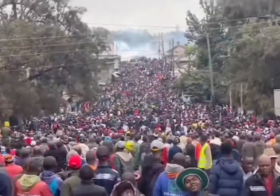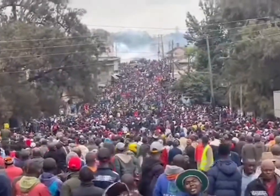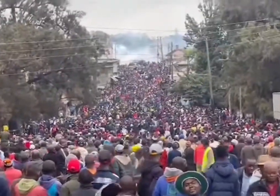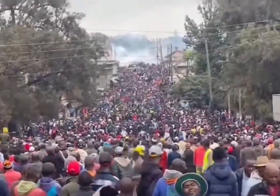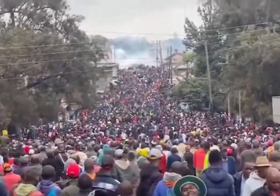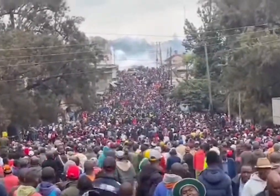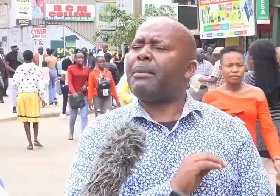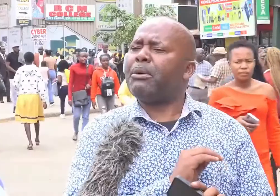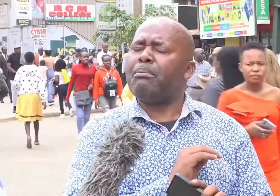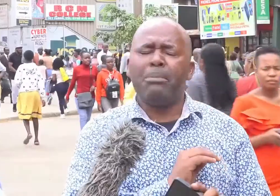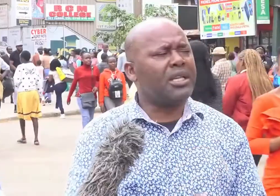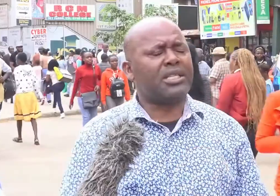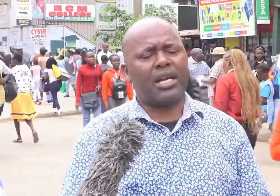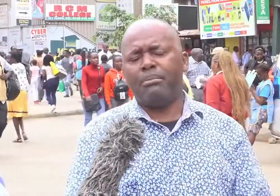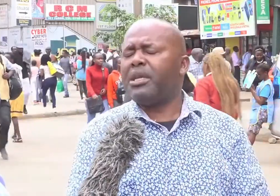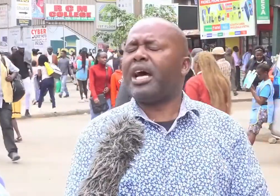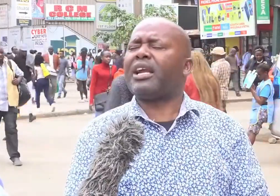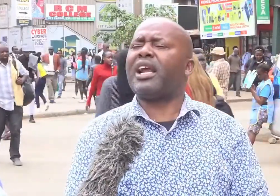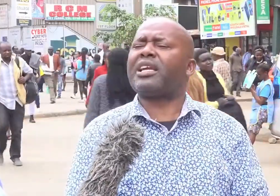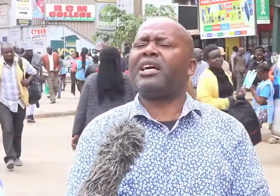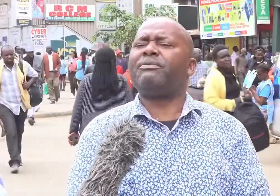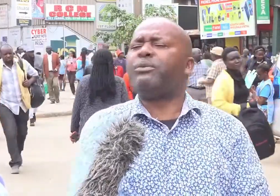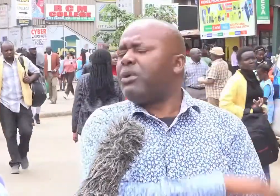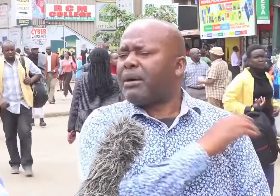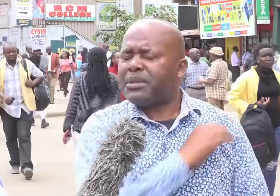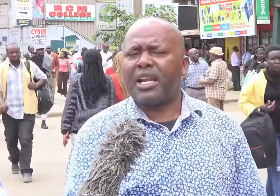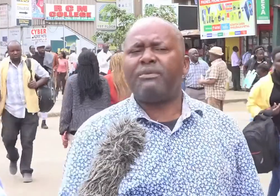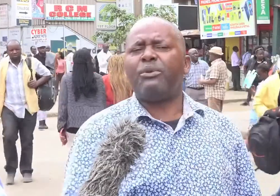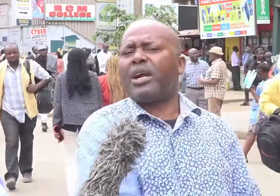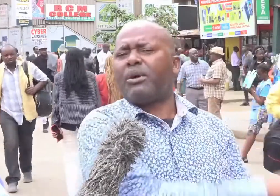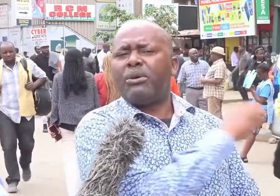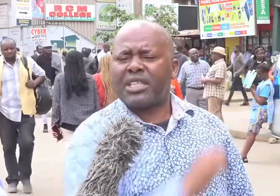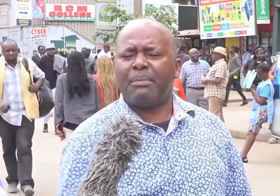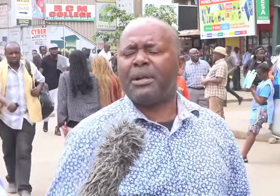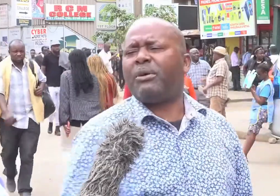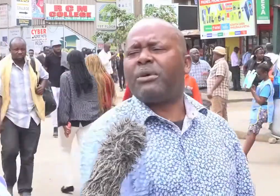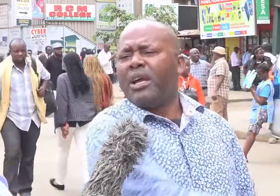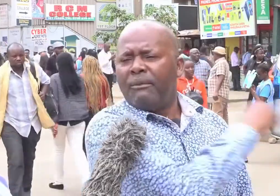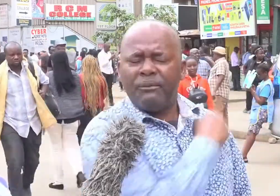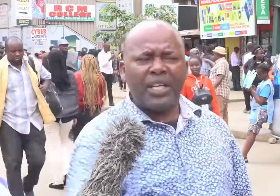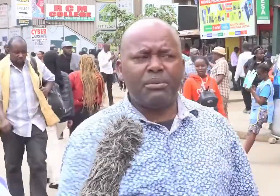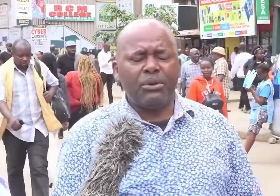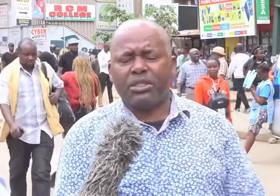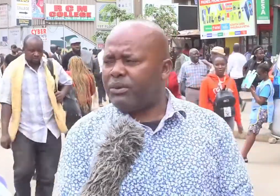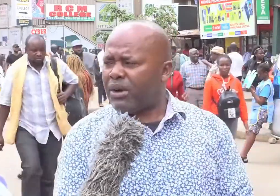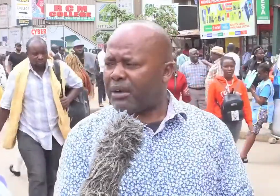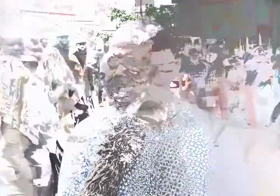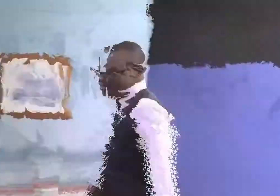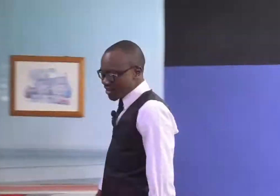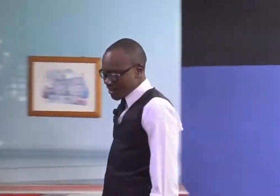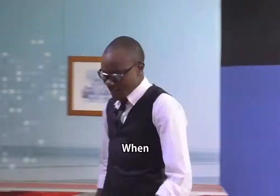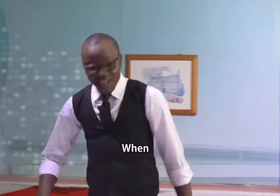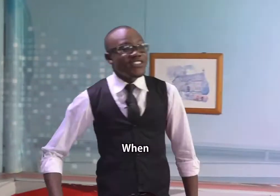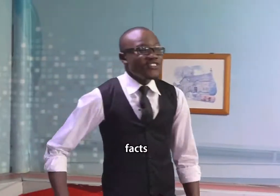Simu imeleta mambo mingi sana. Mimi hata nataka ifungwe kabisa na ifungwe hata WhatsApp na Facebook zifungwe kabisa. When